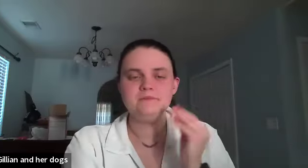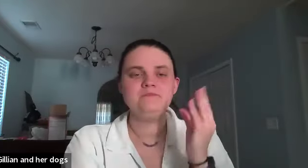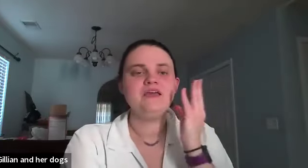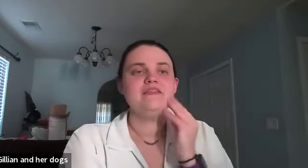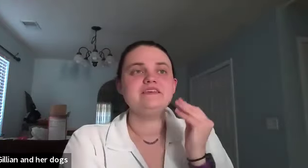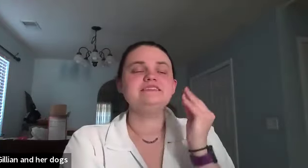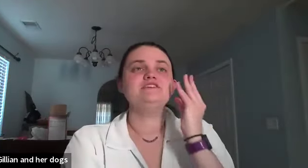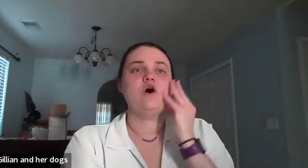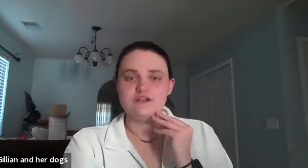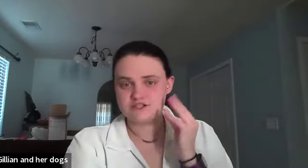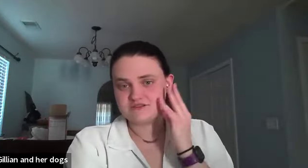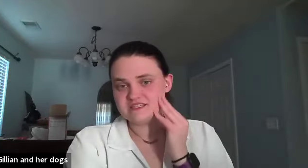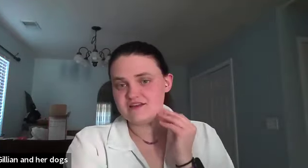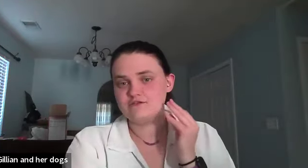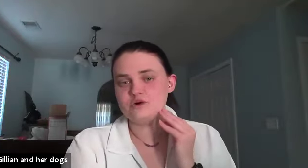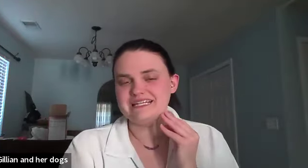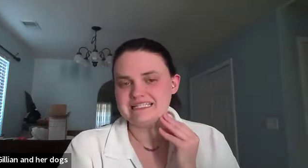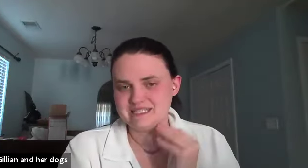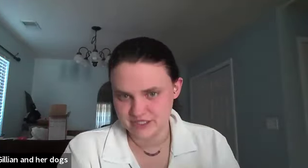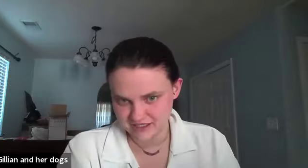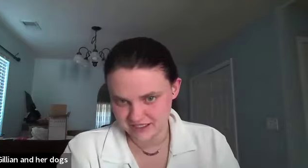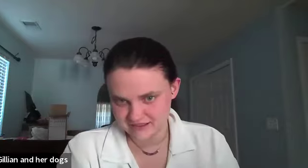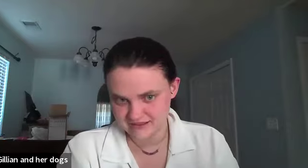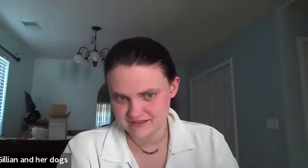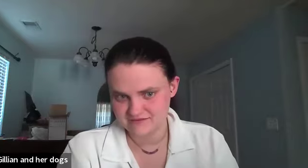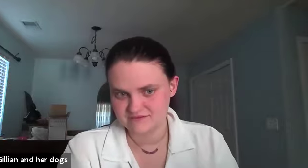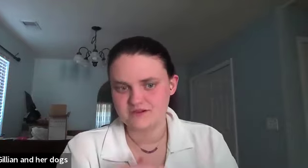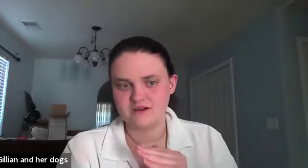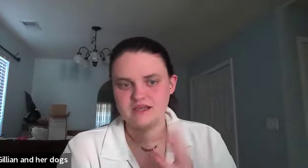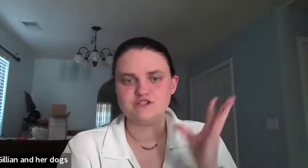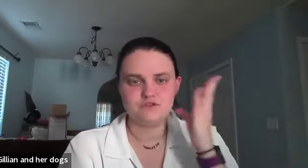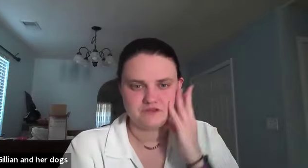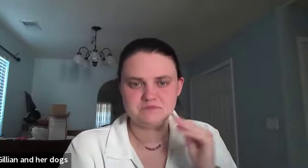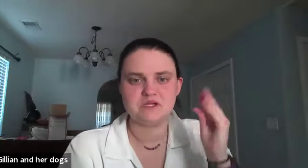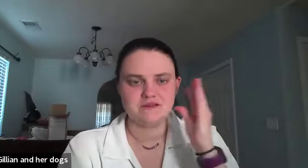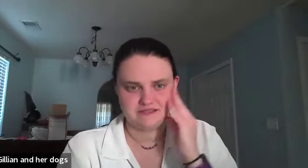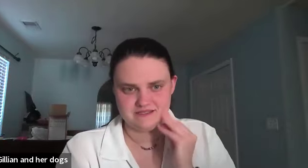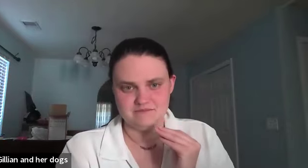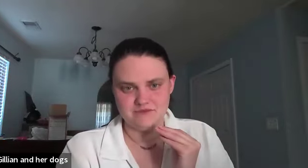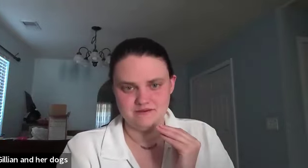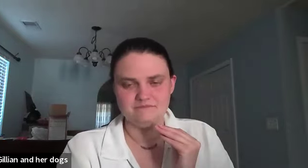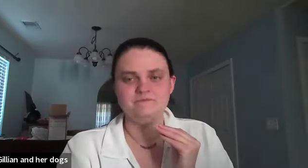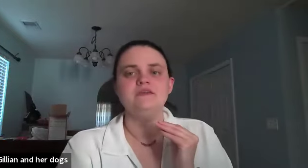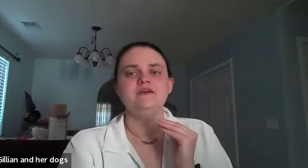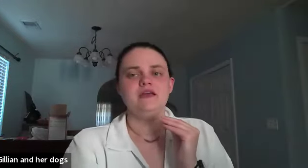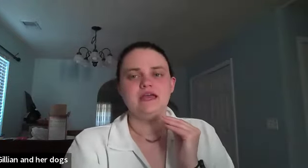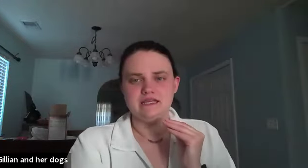Okay. This is also the sign for experience. All right. So if you've experienced something. And